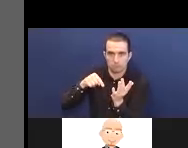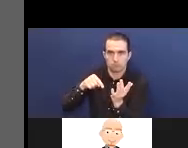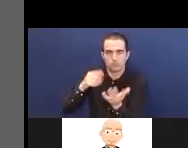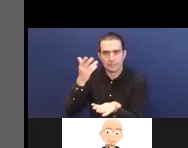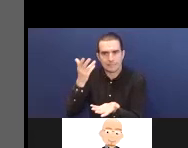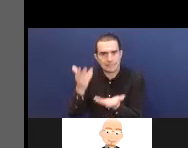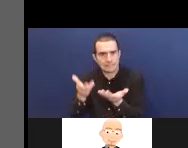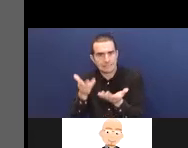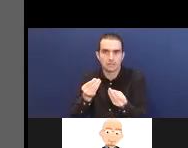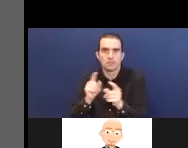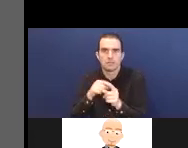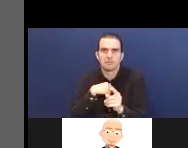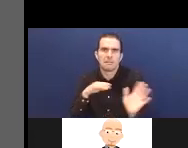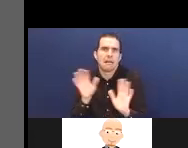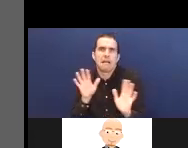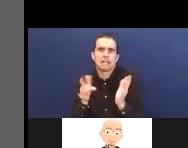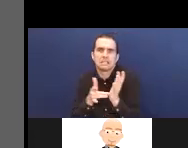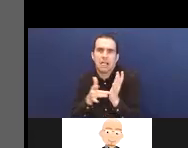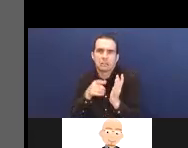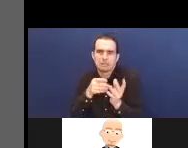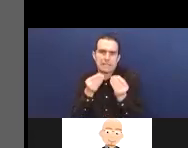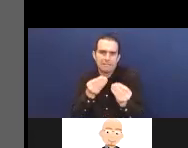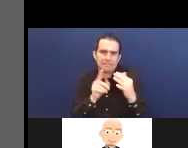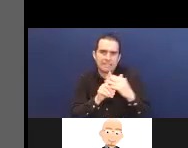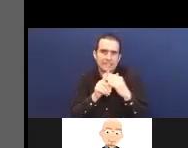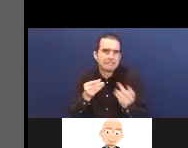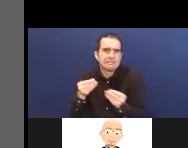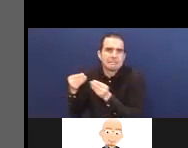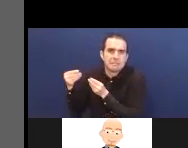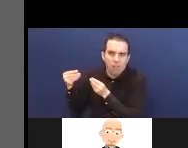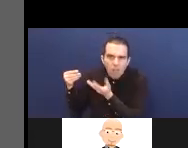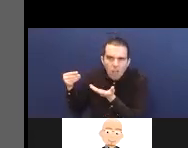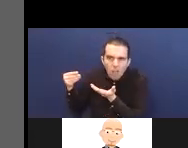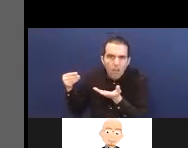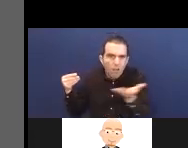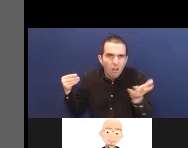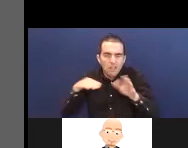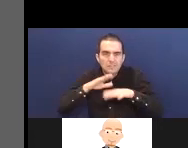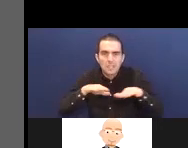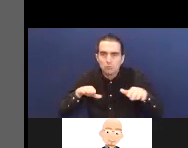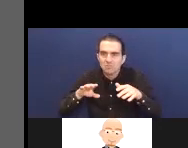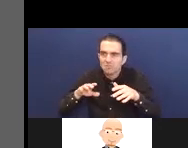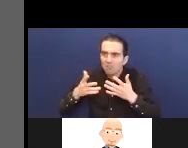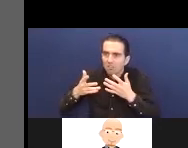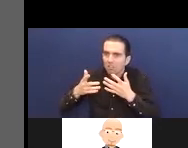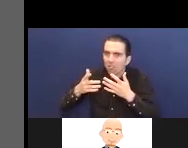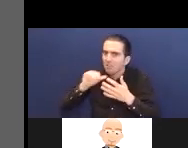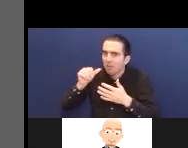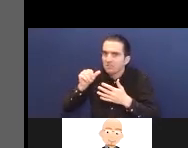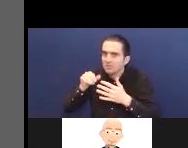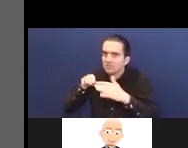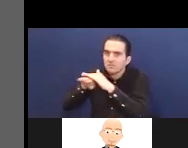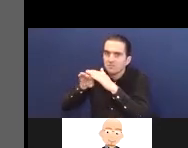well, this child can learn at home, so therefore we don't need to put any provisions in place to enable them to actually physically attend